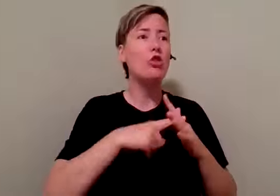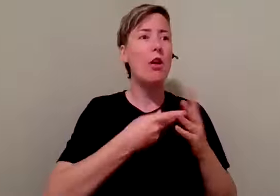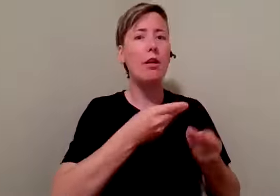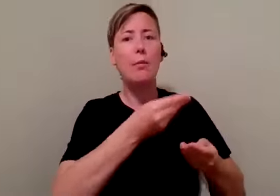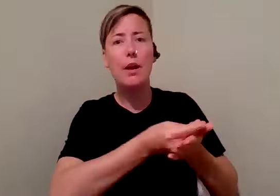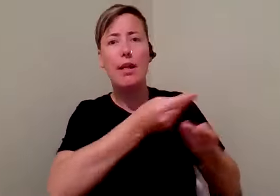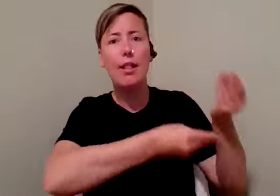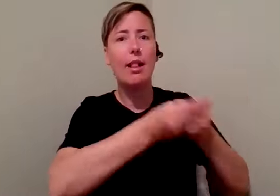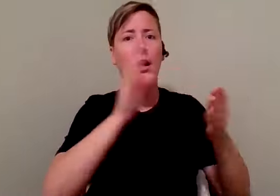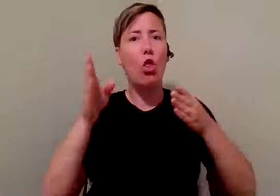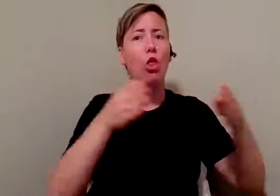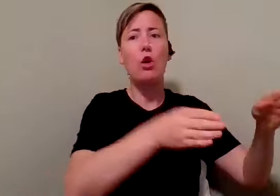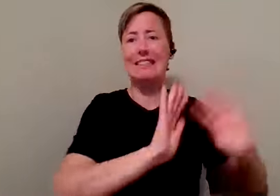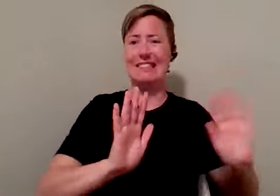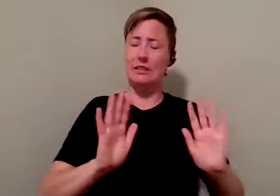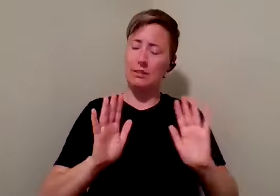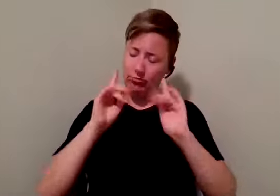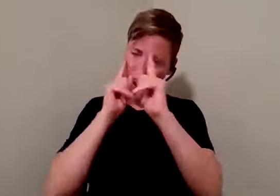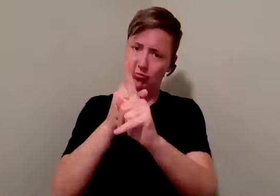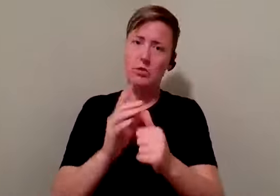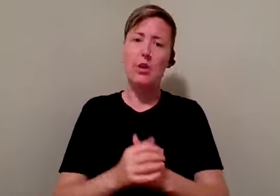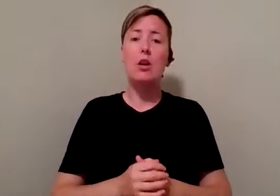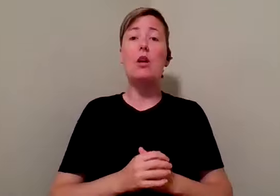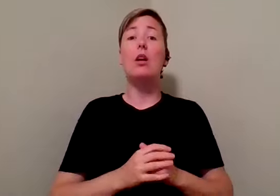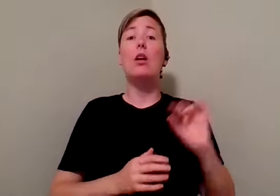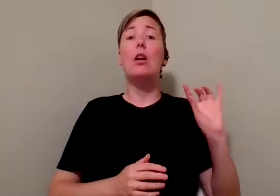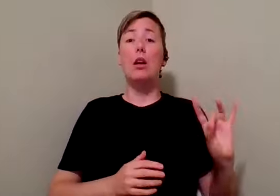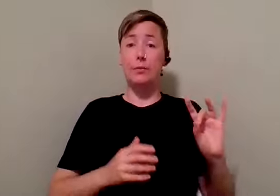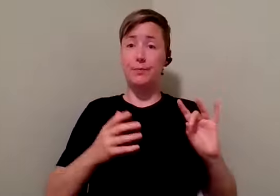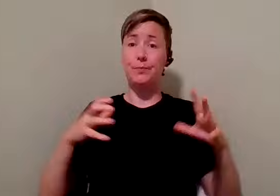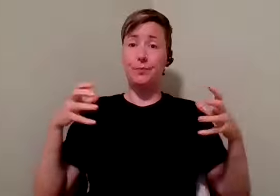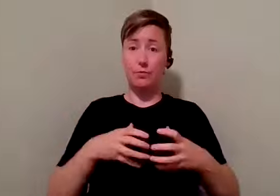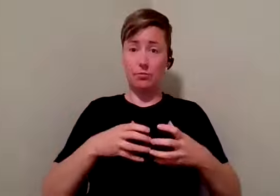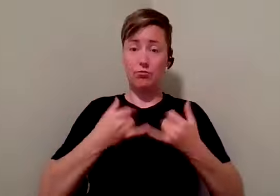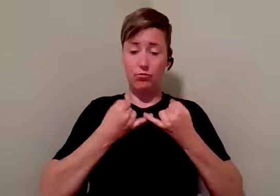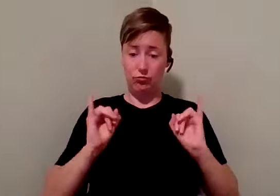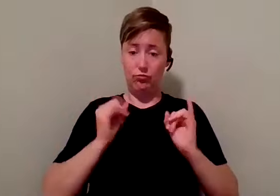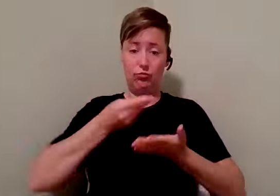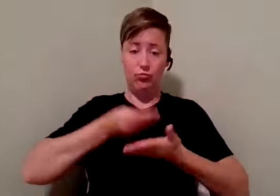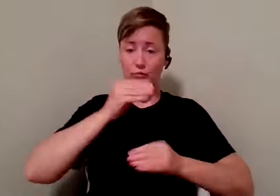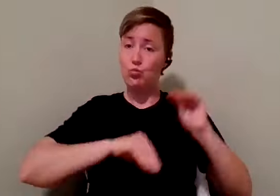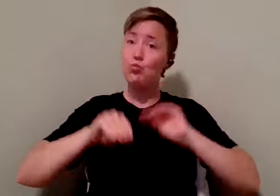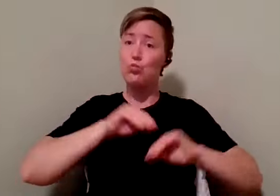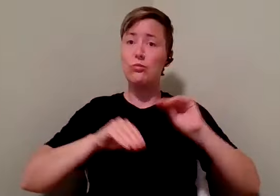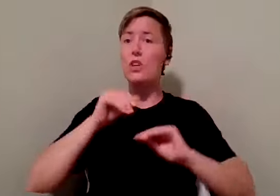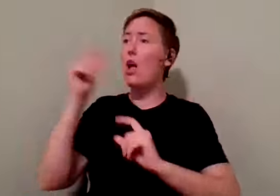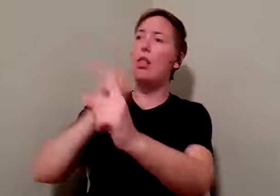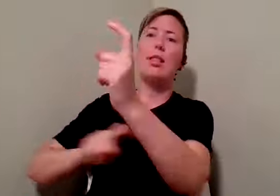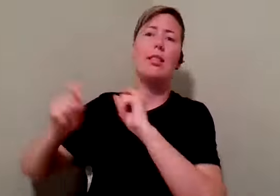7, every AA group ought to be fully self-supporting, declining outside contributions. 8, Alcoholics Anonymous should remain